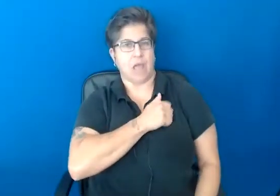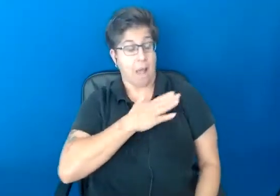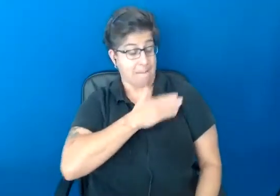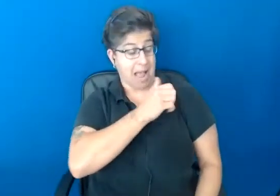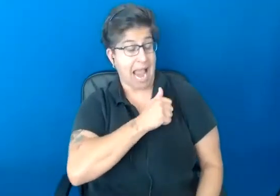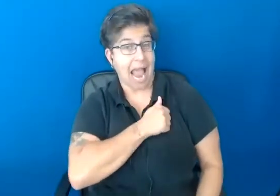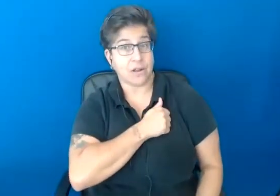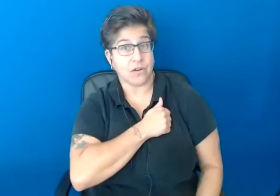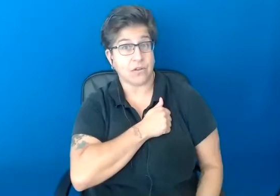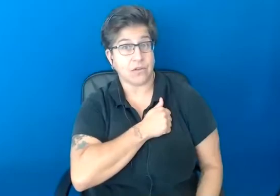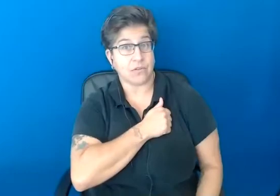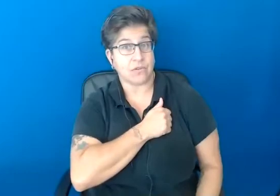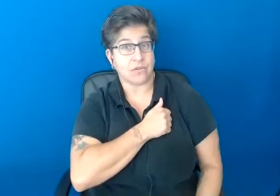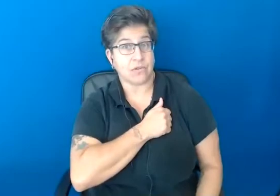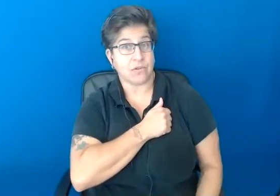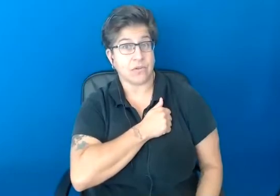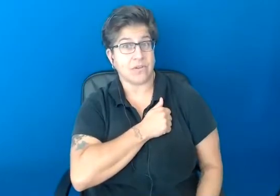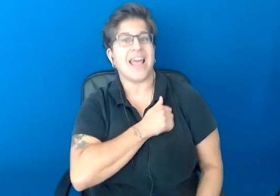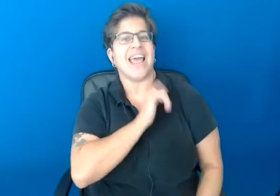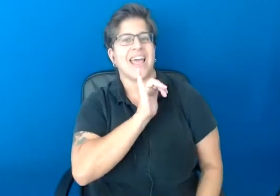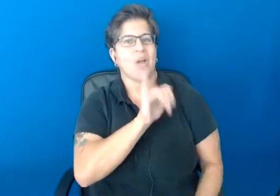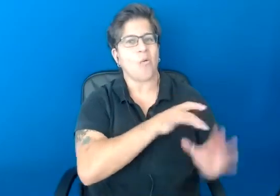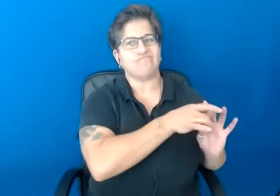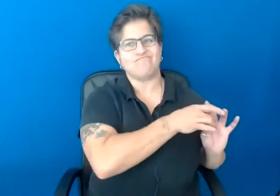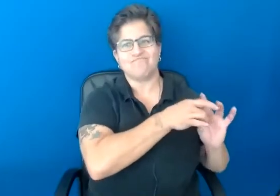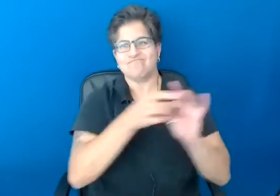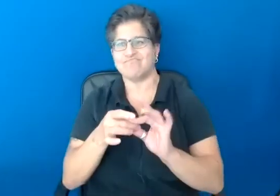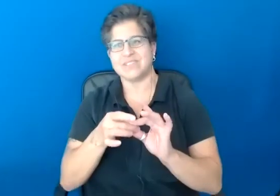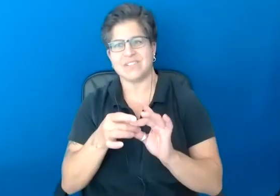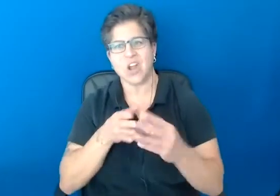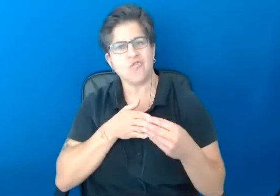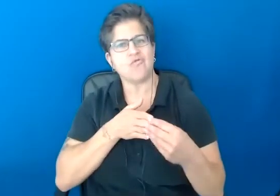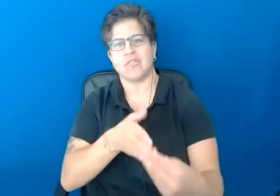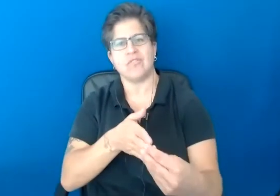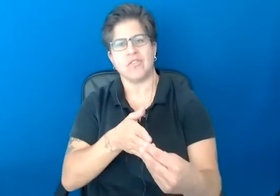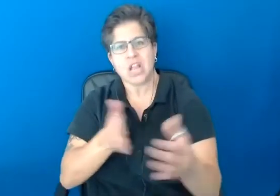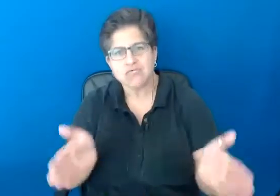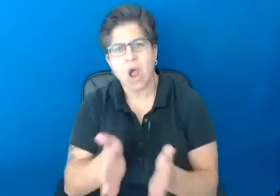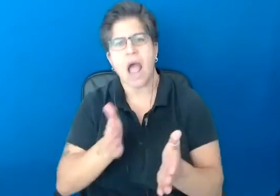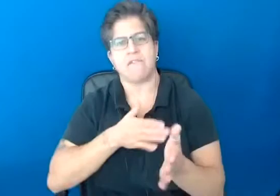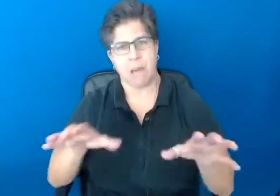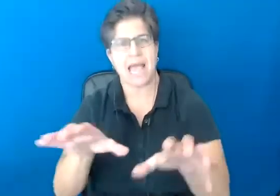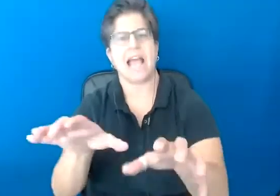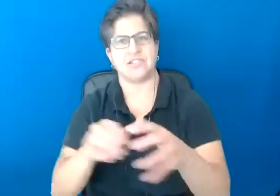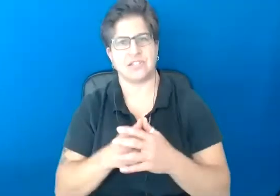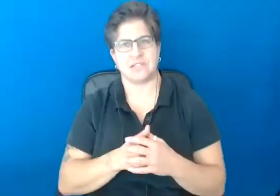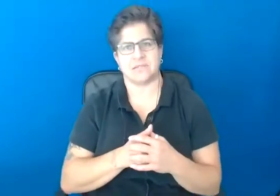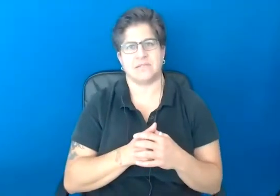So therefore, as many of us discover that checking our motives, I mean, how many meetings have I been in where I've heard men and women